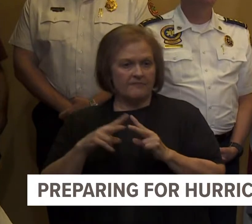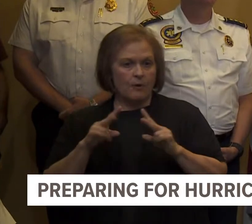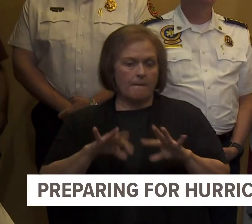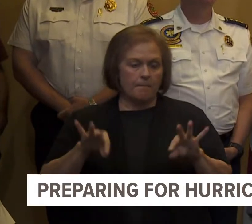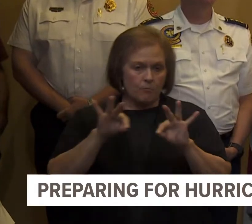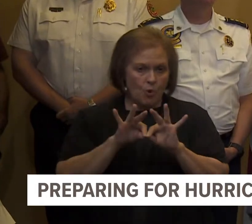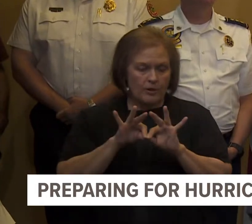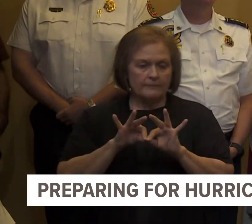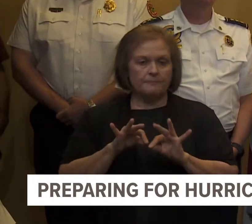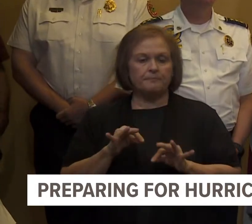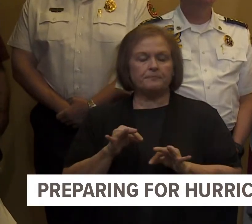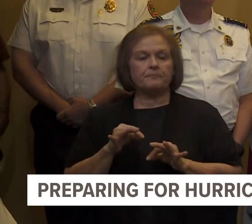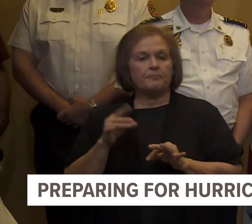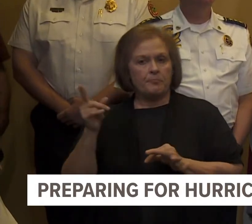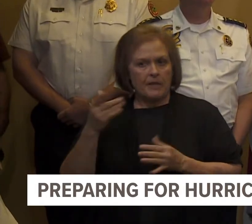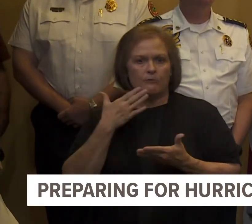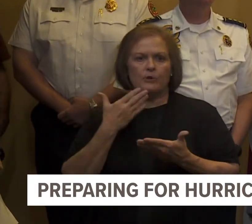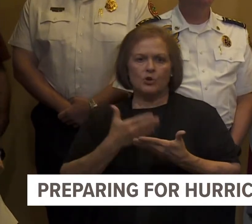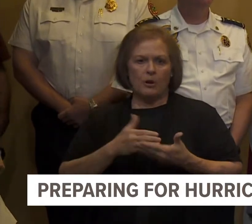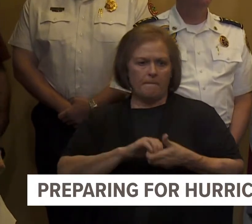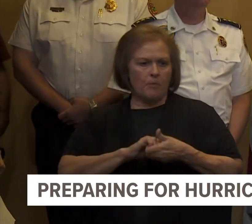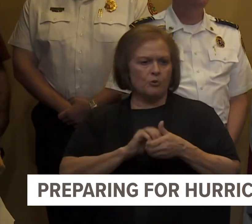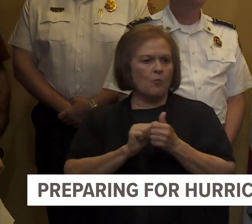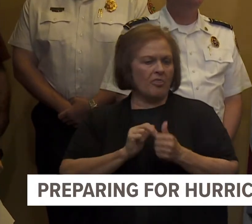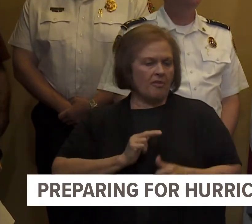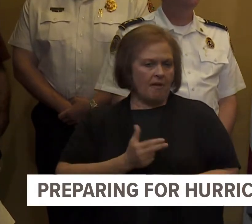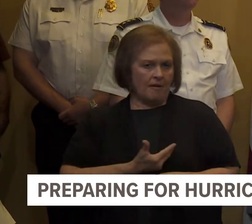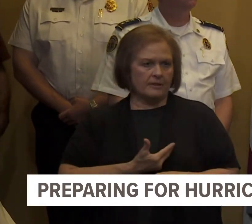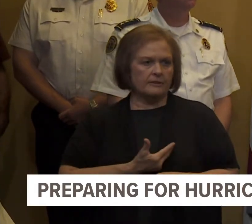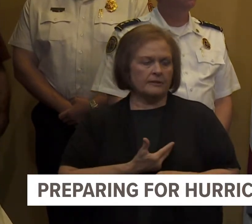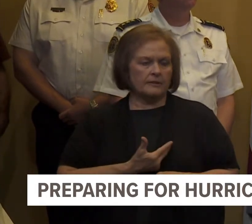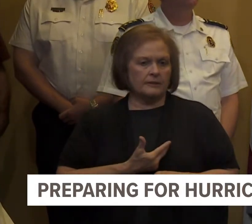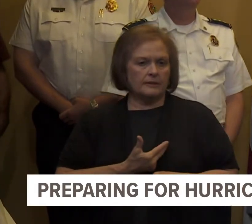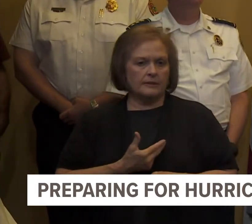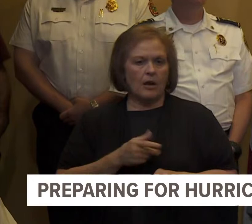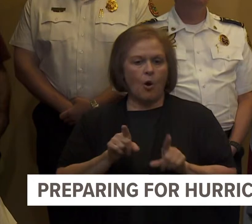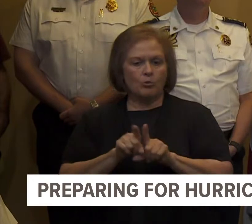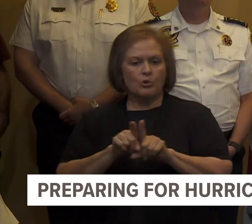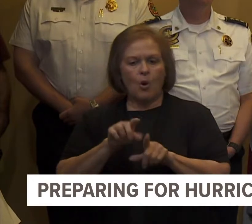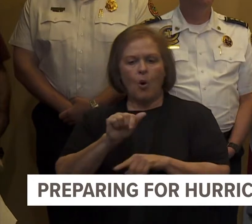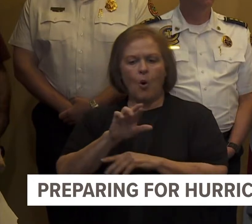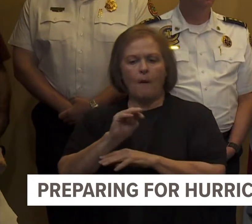very key, and they've been great partners with us, as well as the Corps of